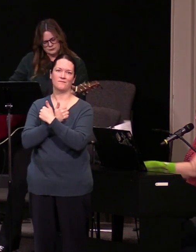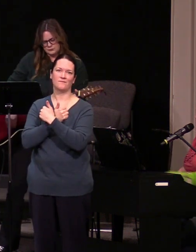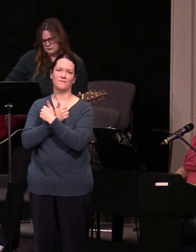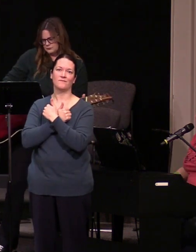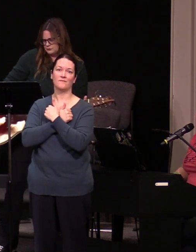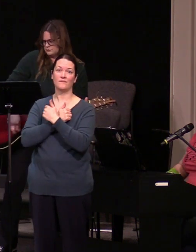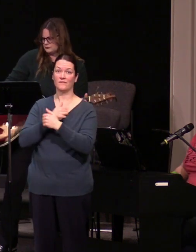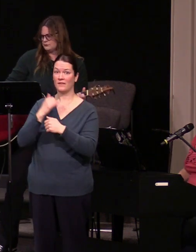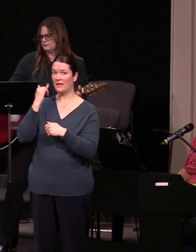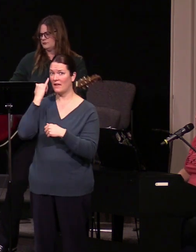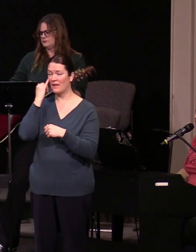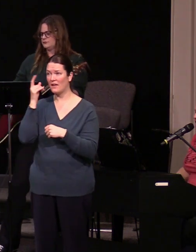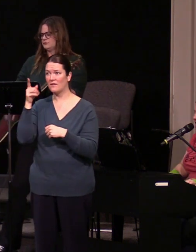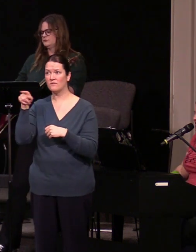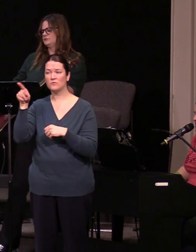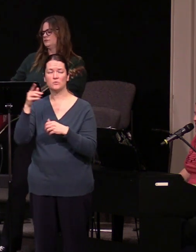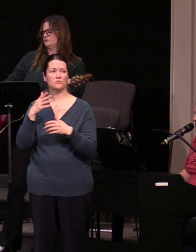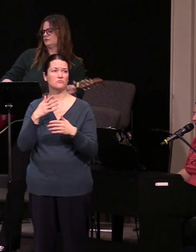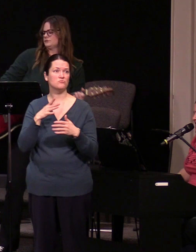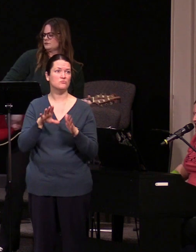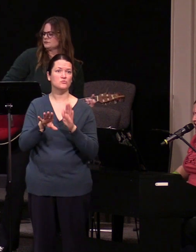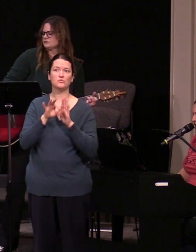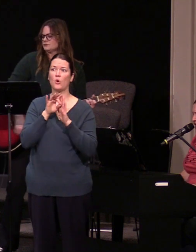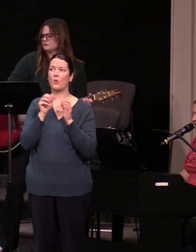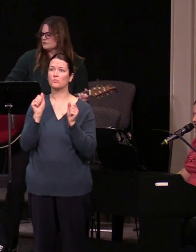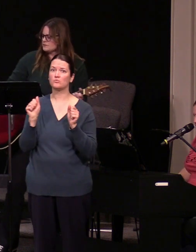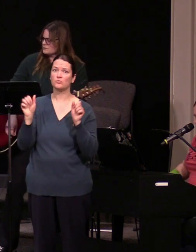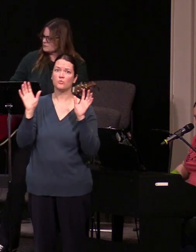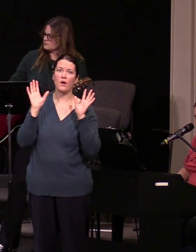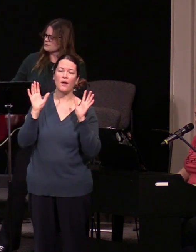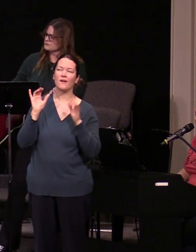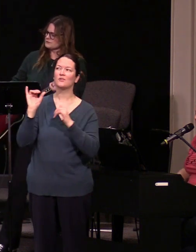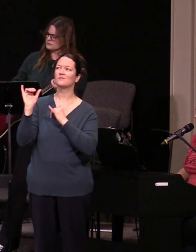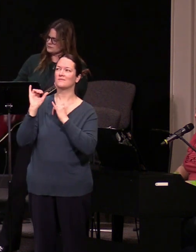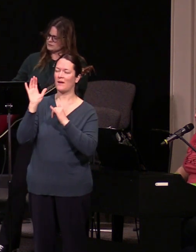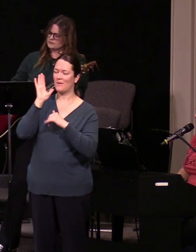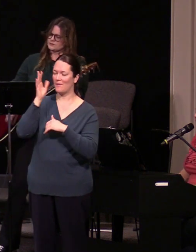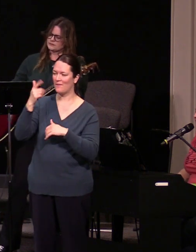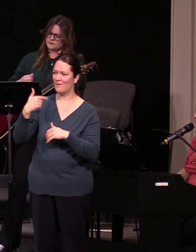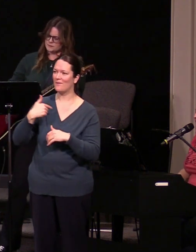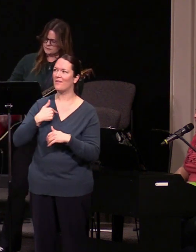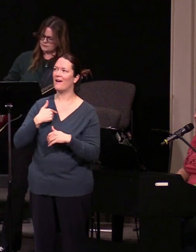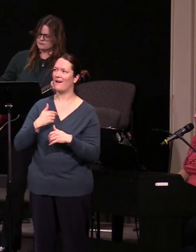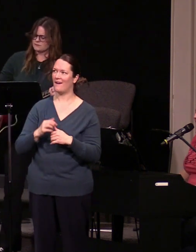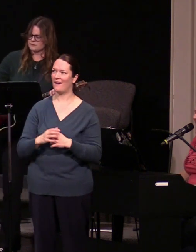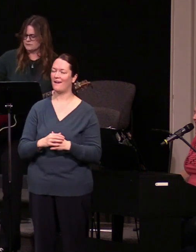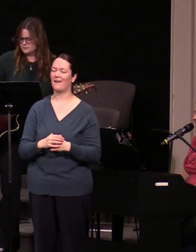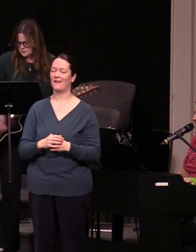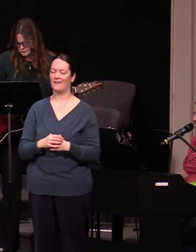love. If creatively chose surrender, so will